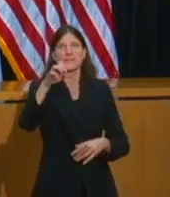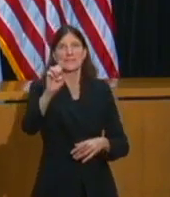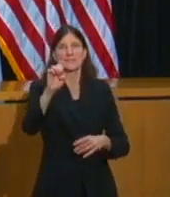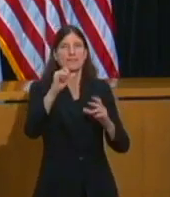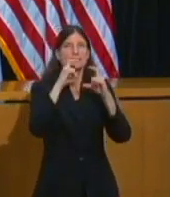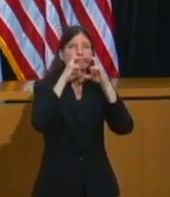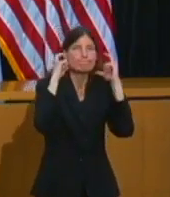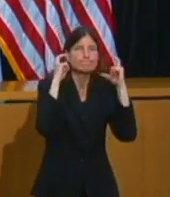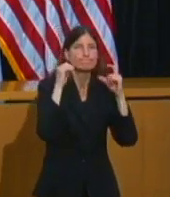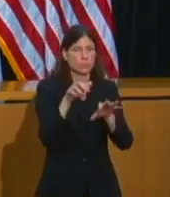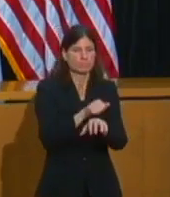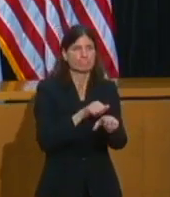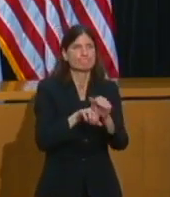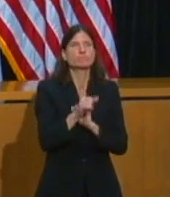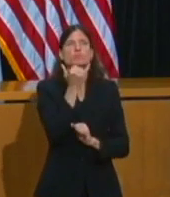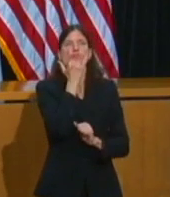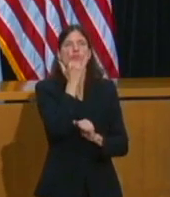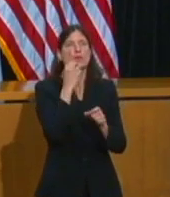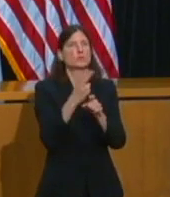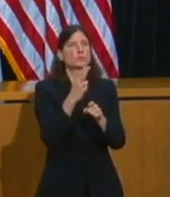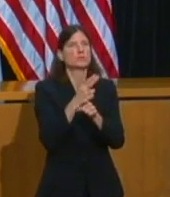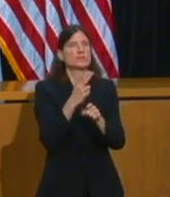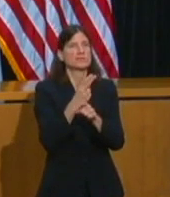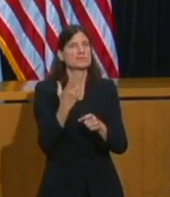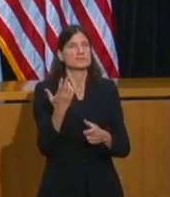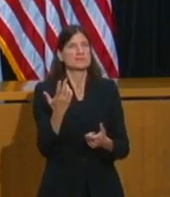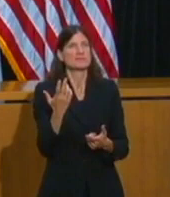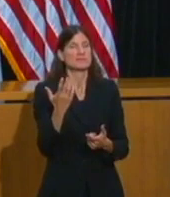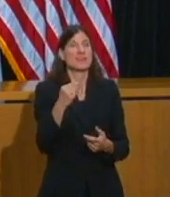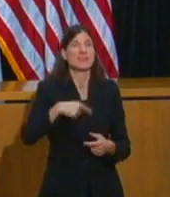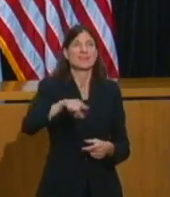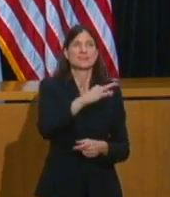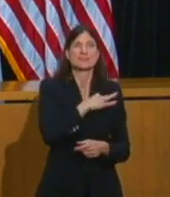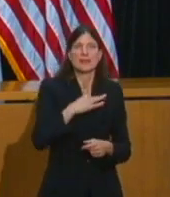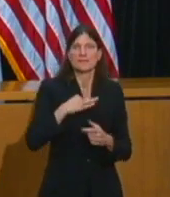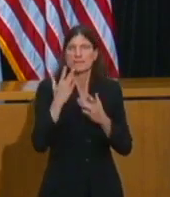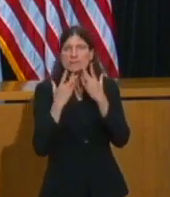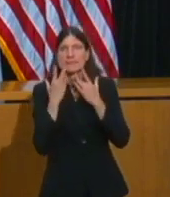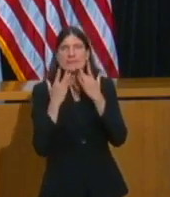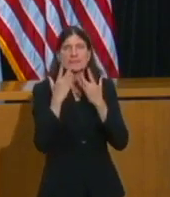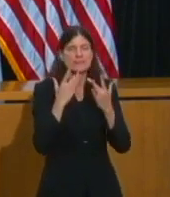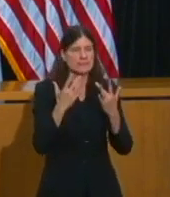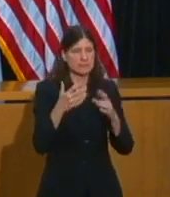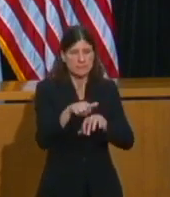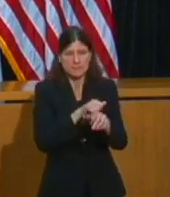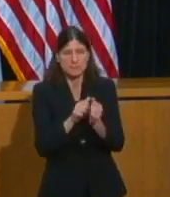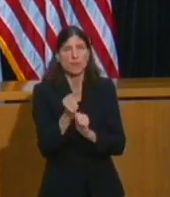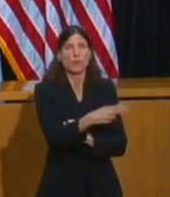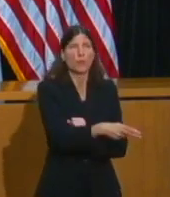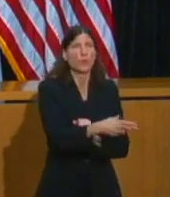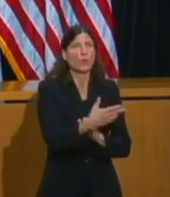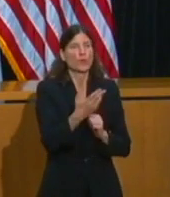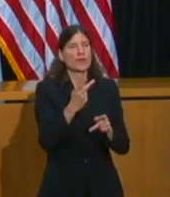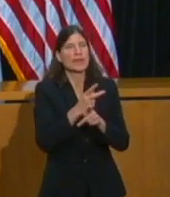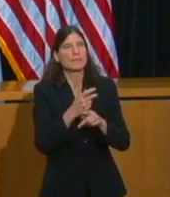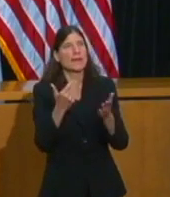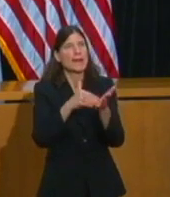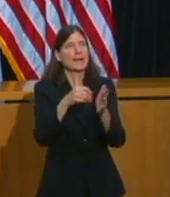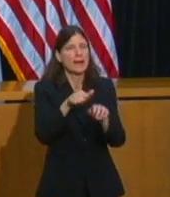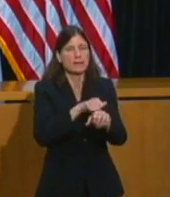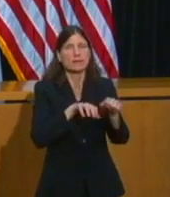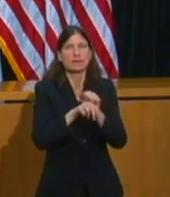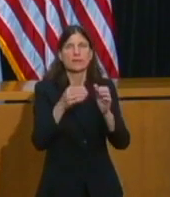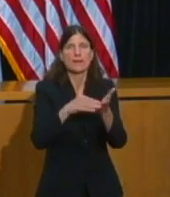And that those, and that the $130 million, so in the first round, so for the first 2 weeks,